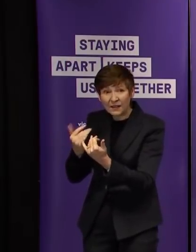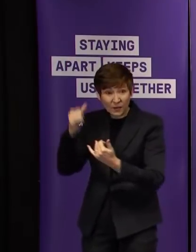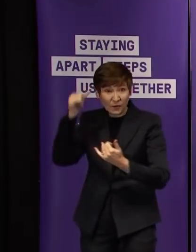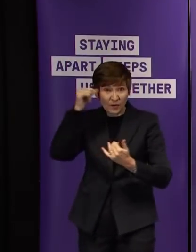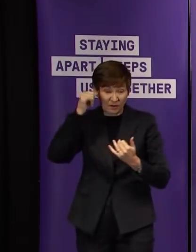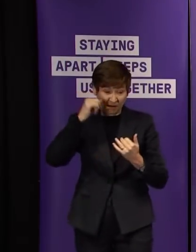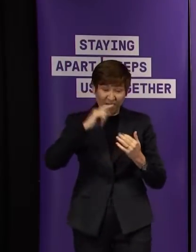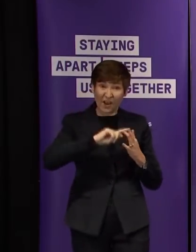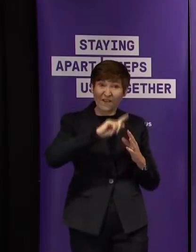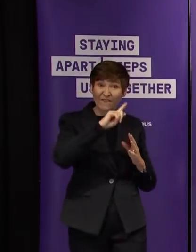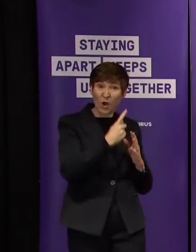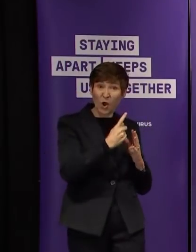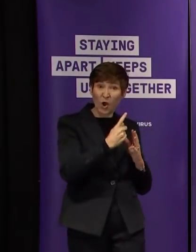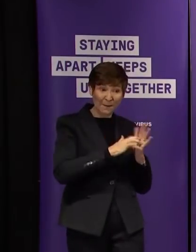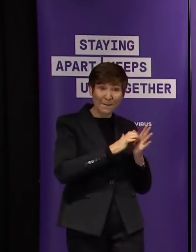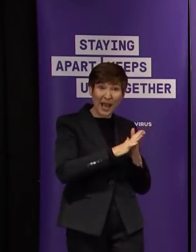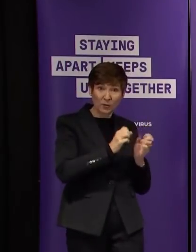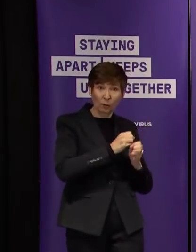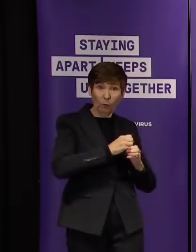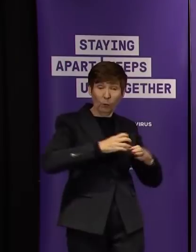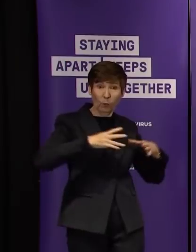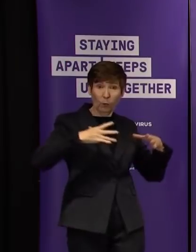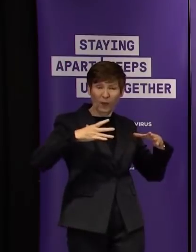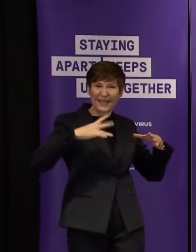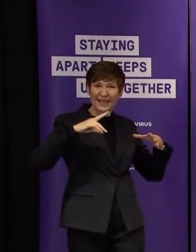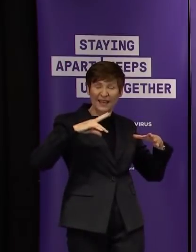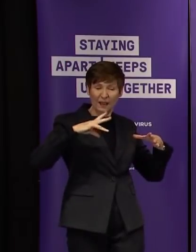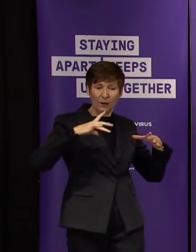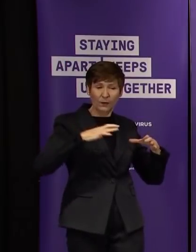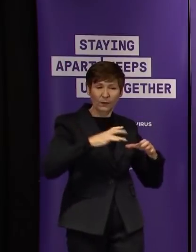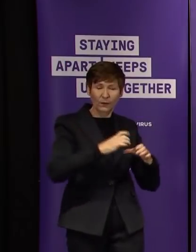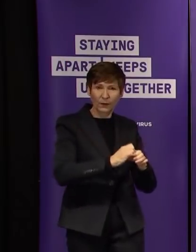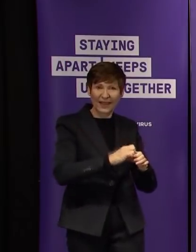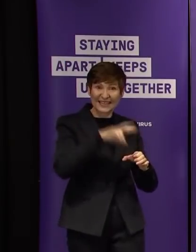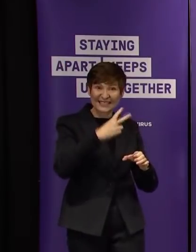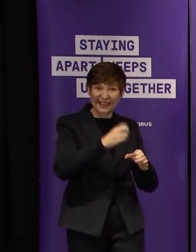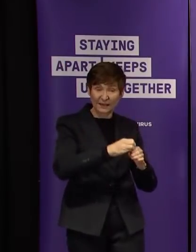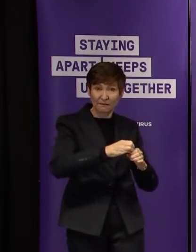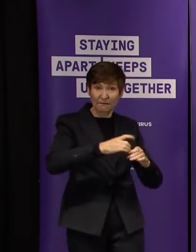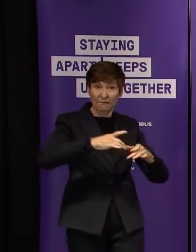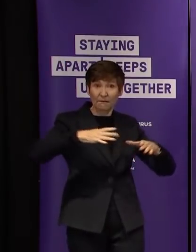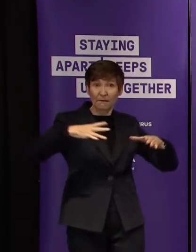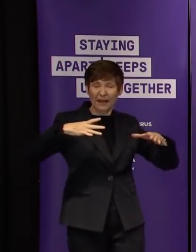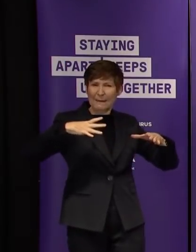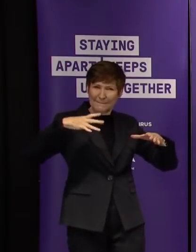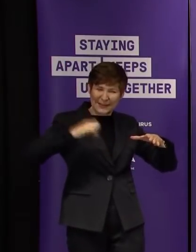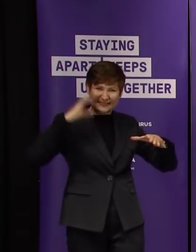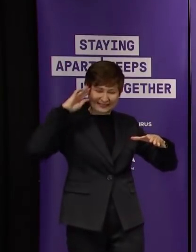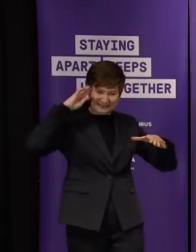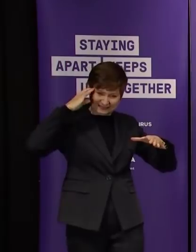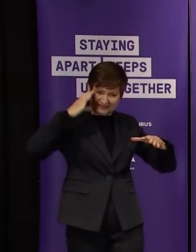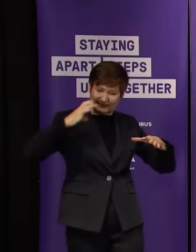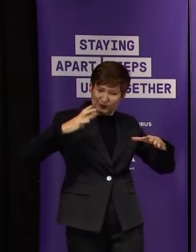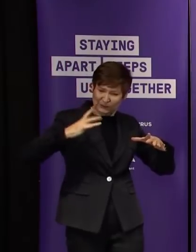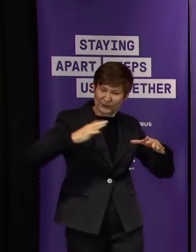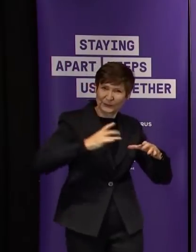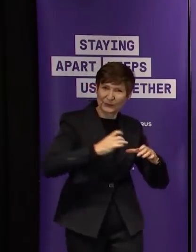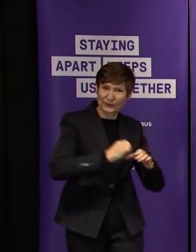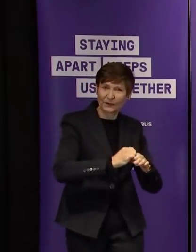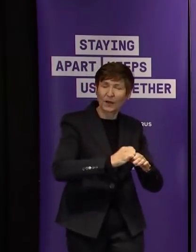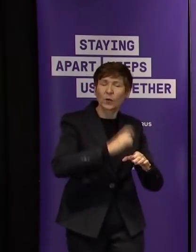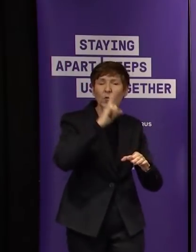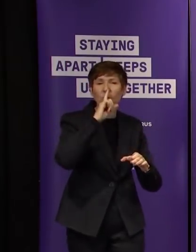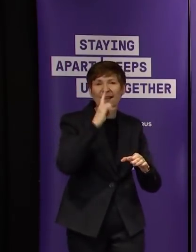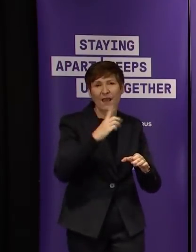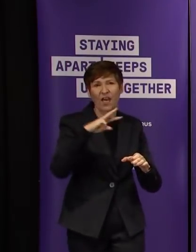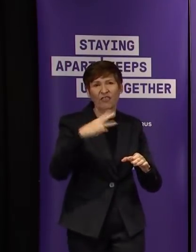it properly. Otherwise, you're just beginning a third wave. And again, make the point. The third wave will mean we can't